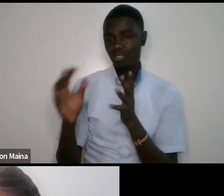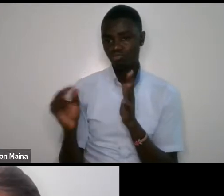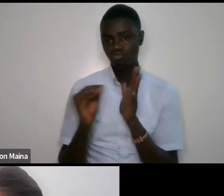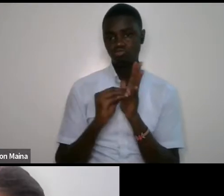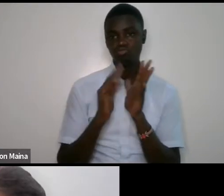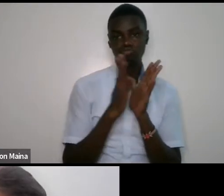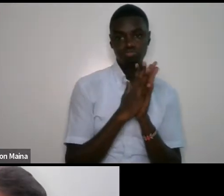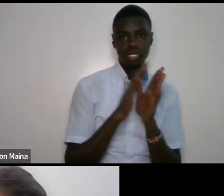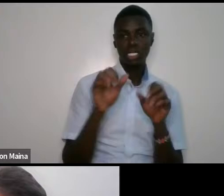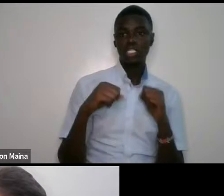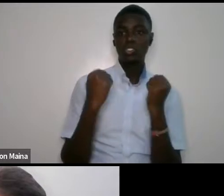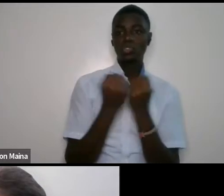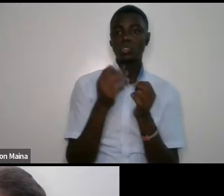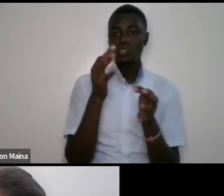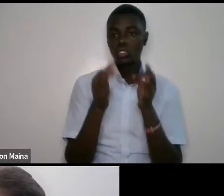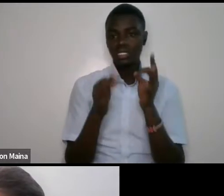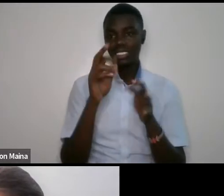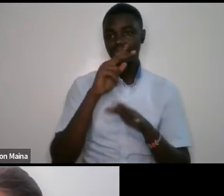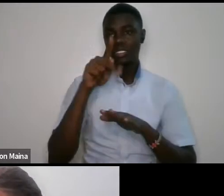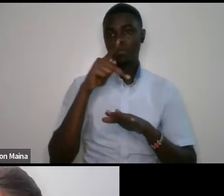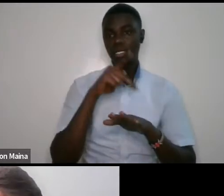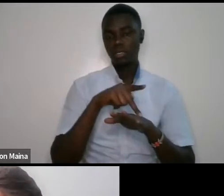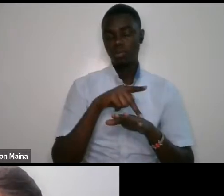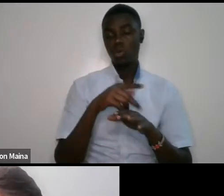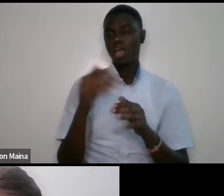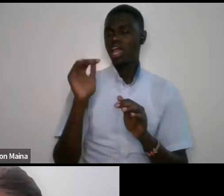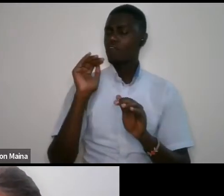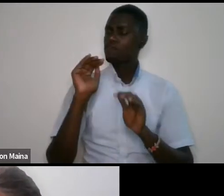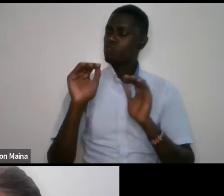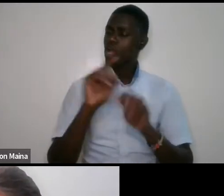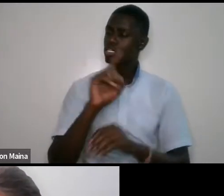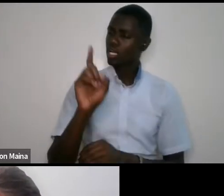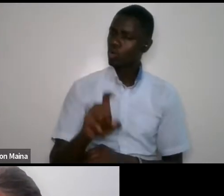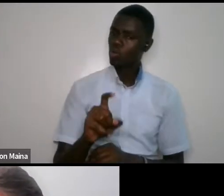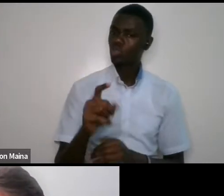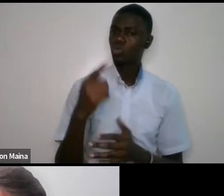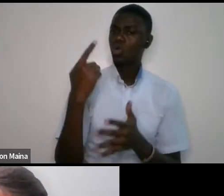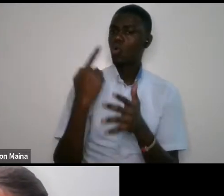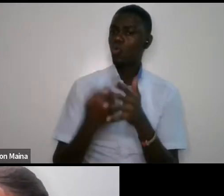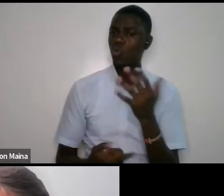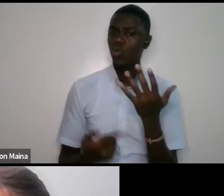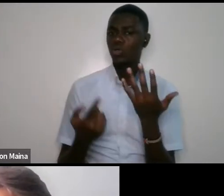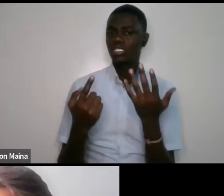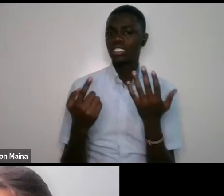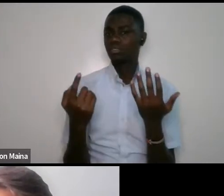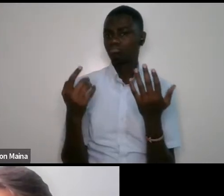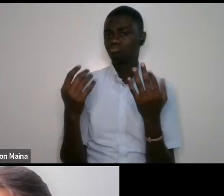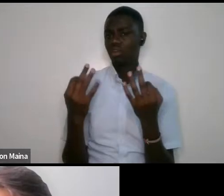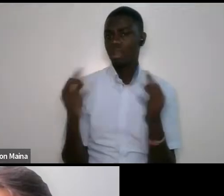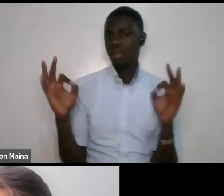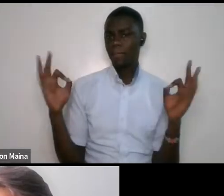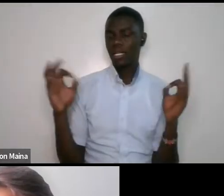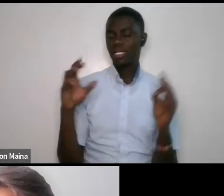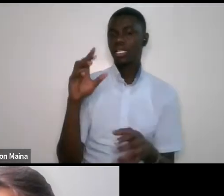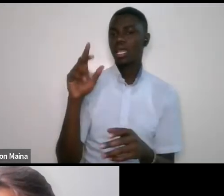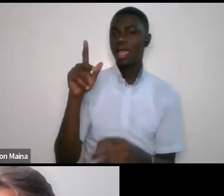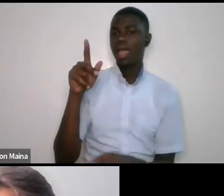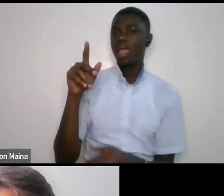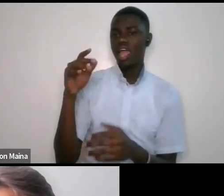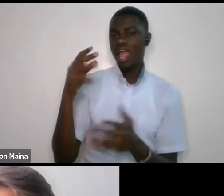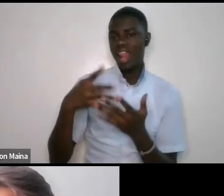you ask the question, what is a liberatory pedagogy? A liberatory pedagogy is a pedagogy